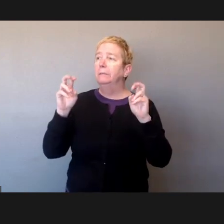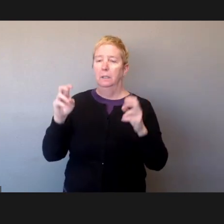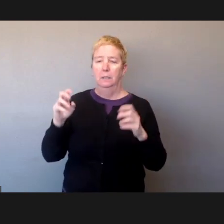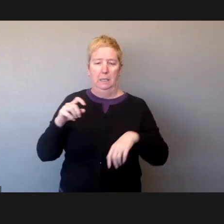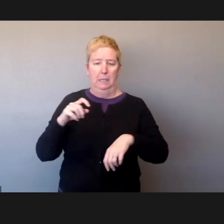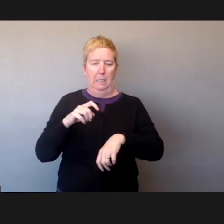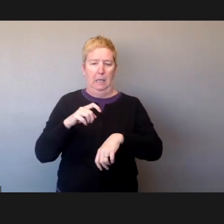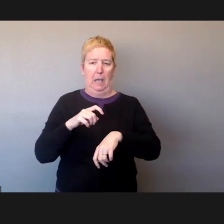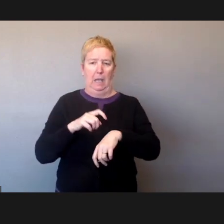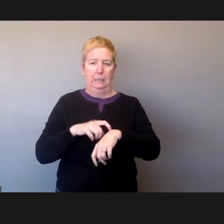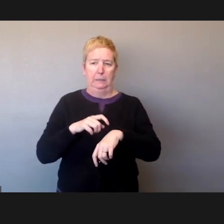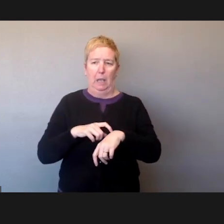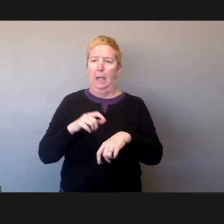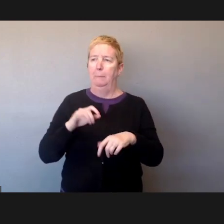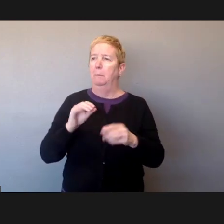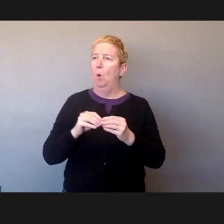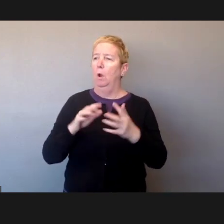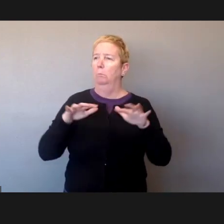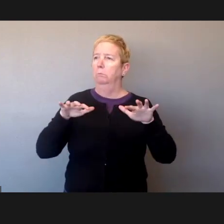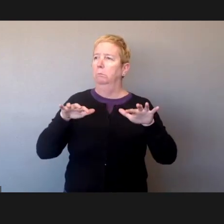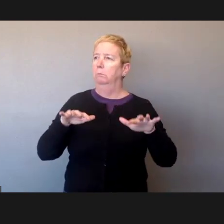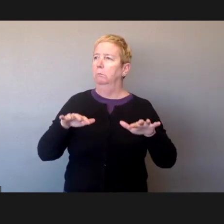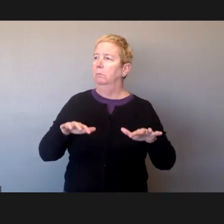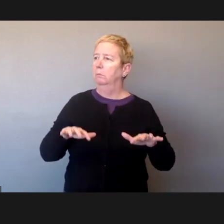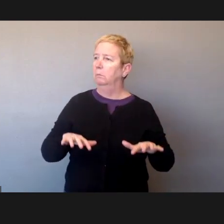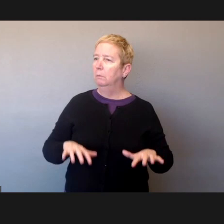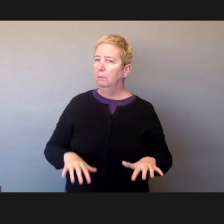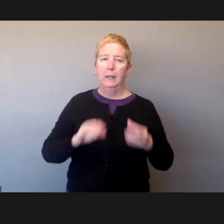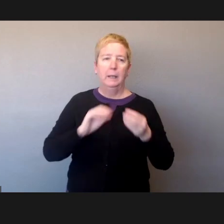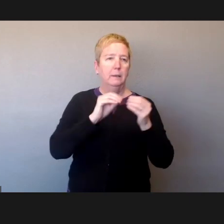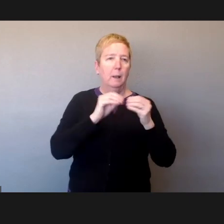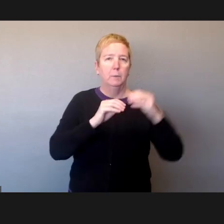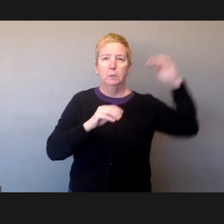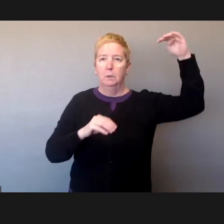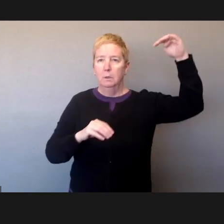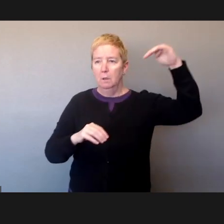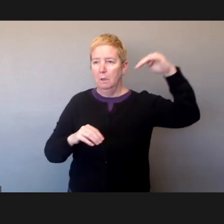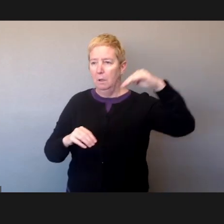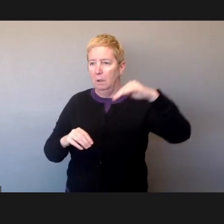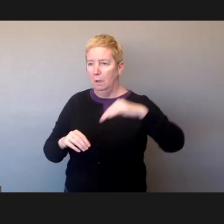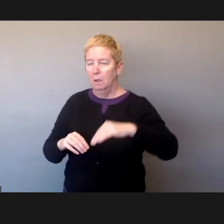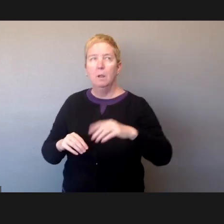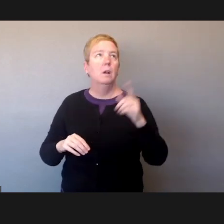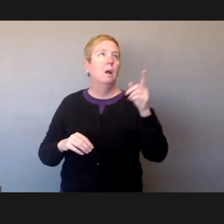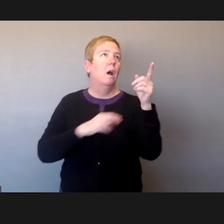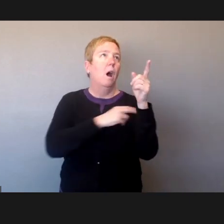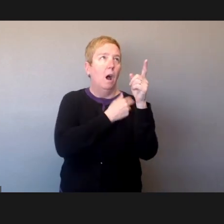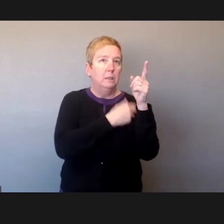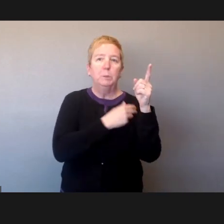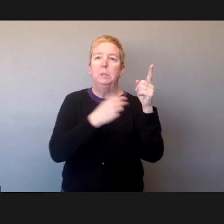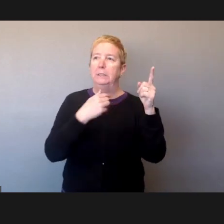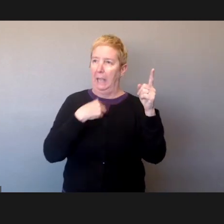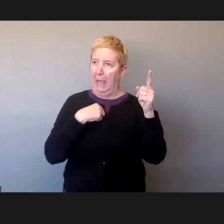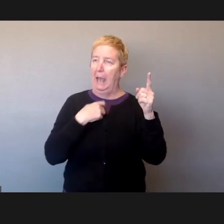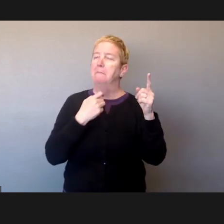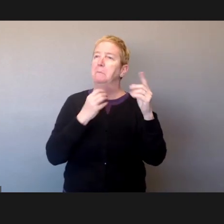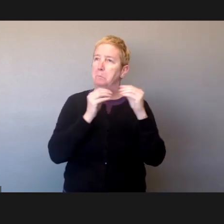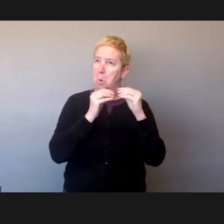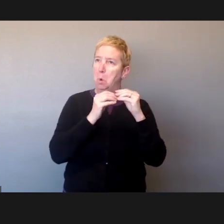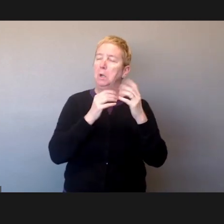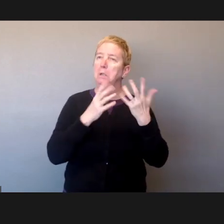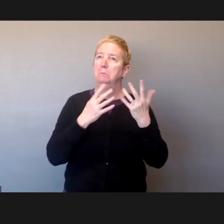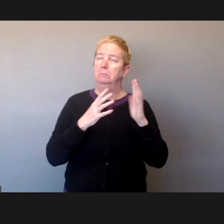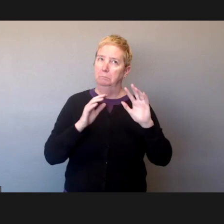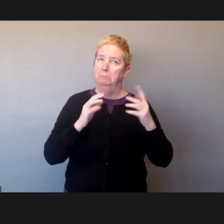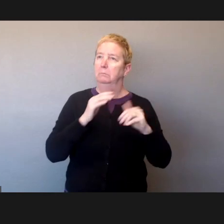where case counts aren't high, hospitals have room for individual people. So